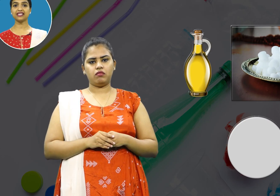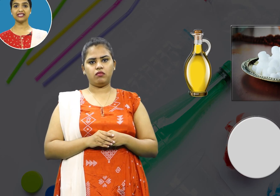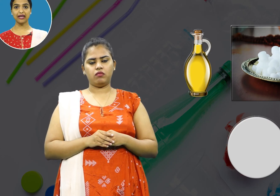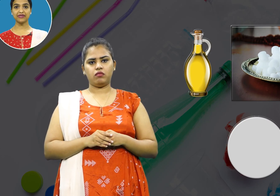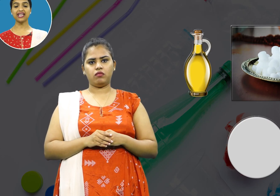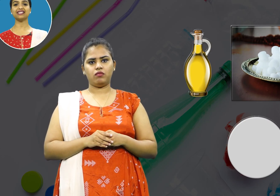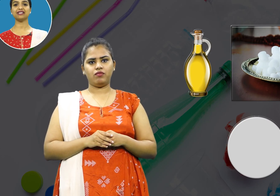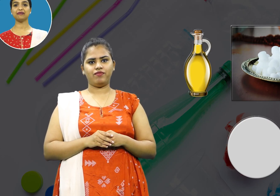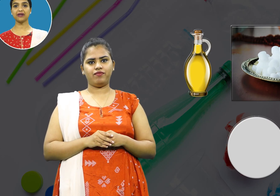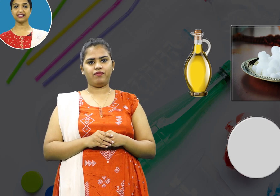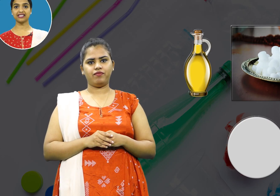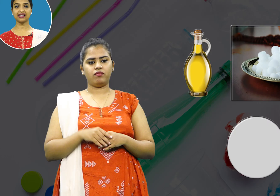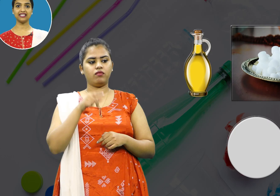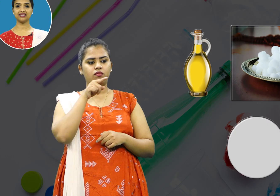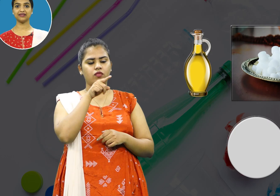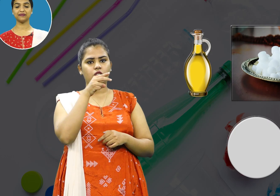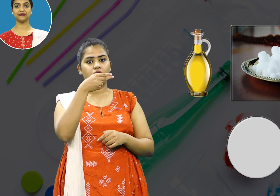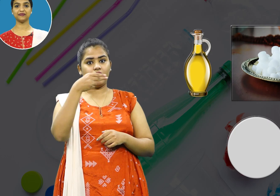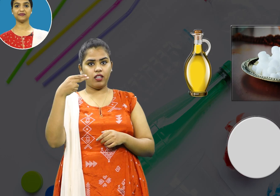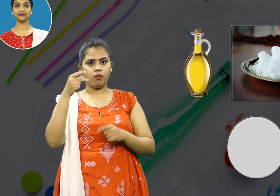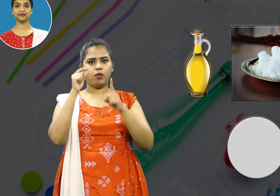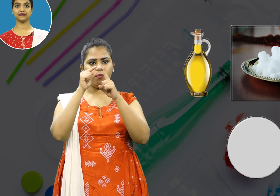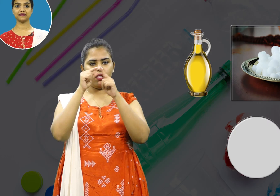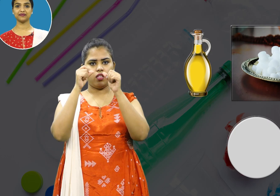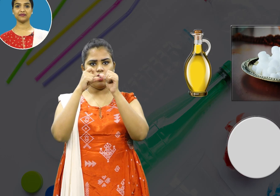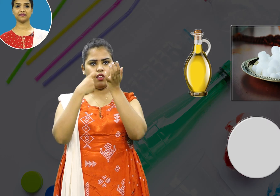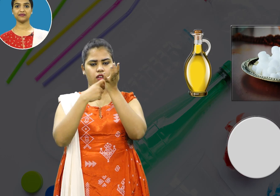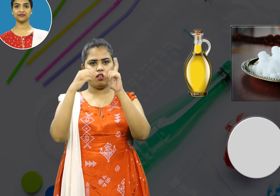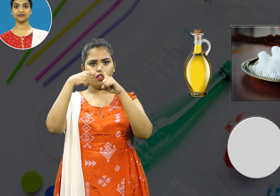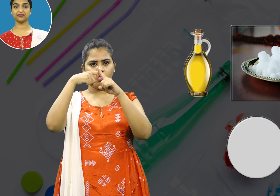This is named as Parkinson.